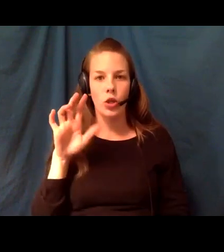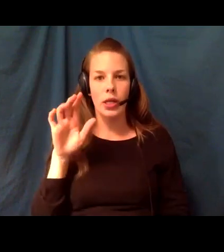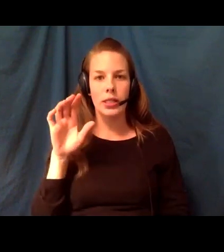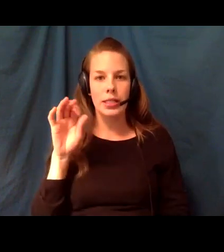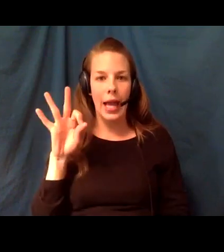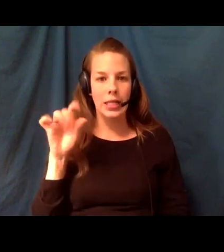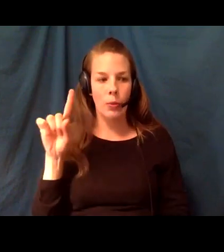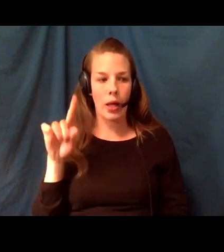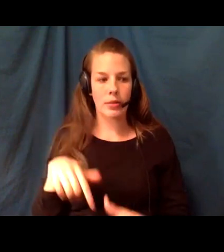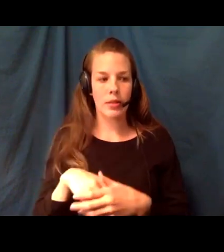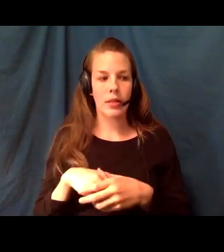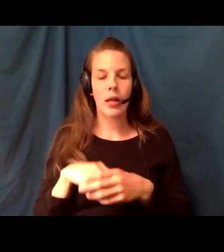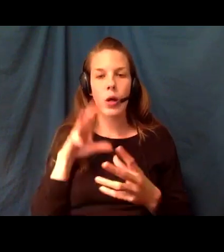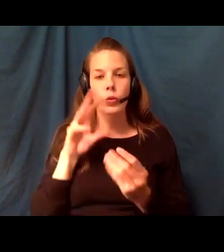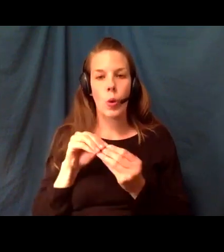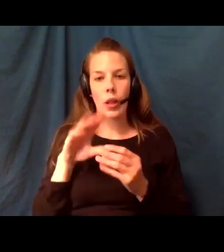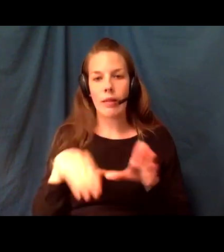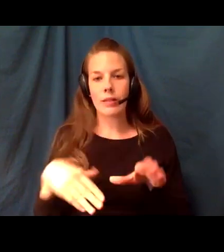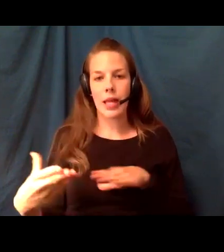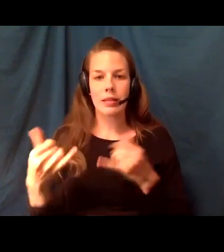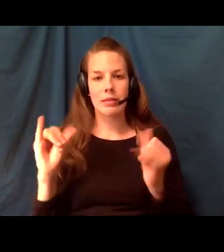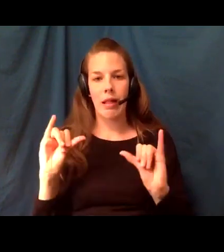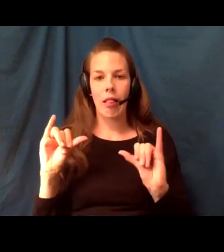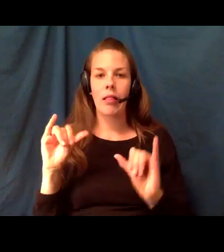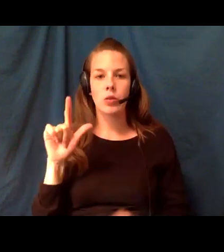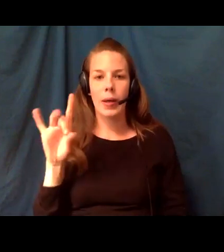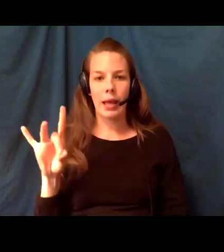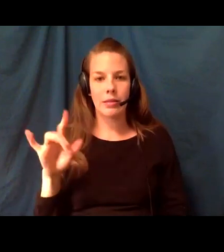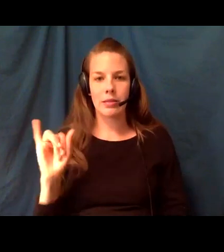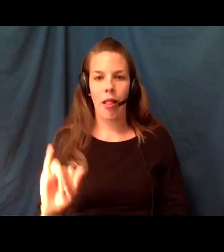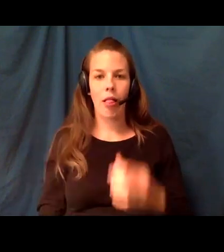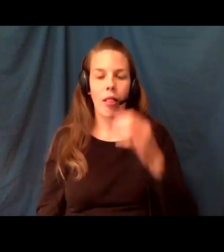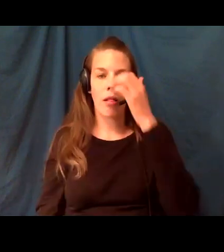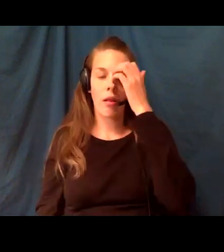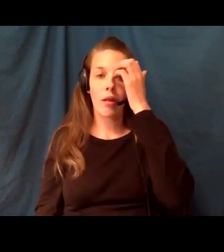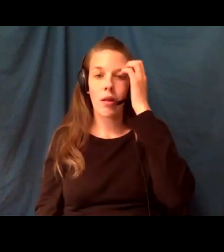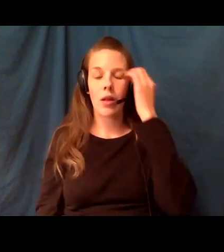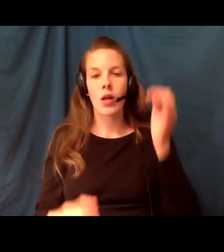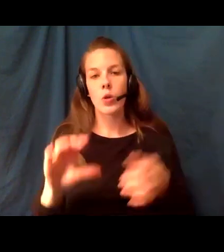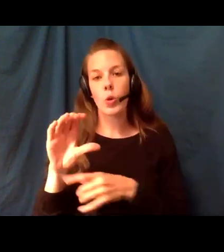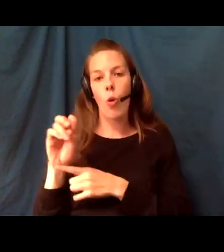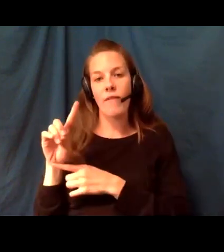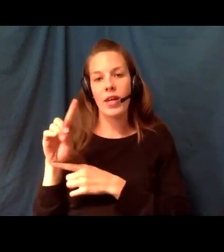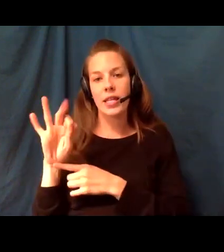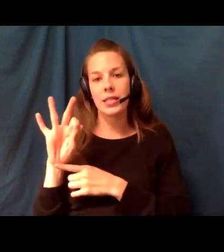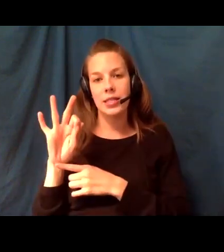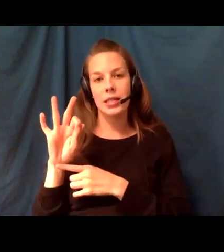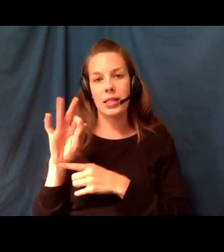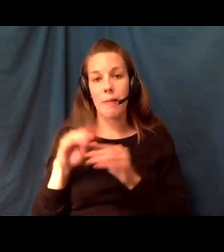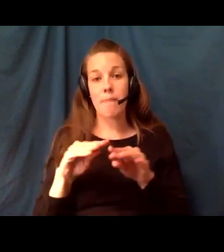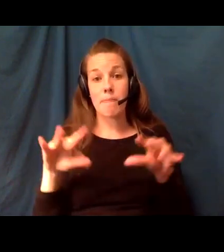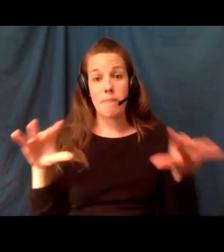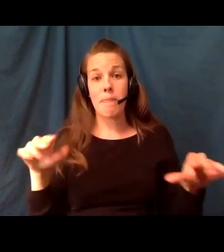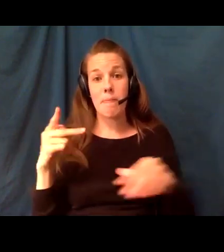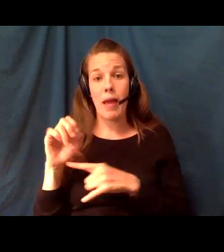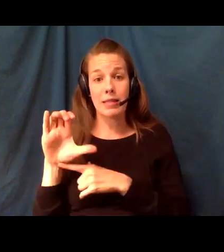791. Our total deaths stand at 28. The COVID-19 pandemic means that many of us are